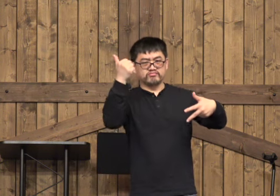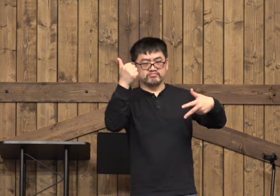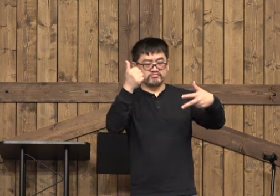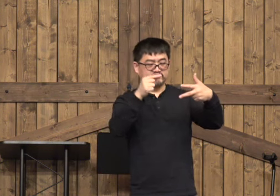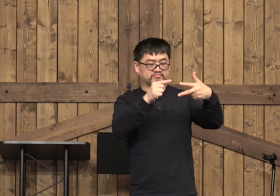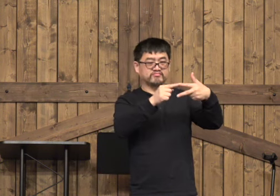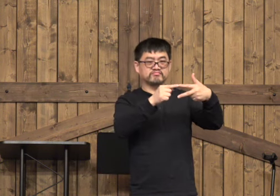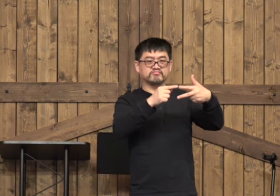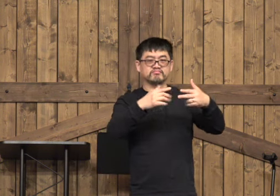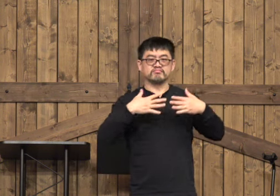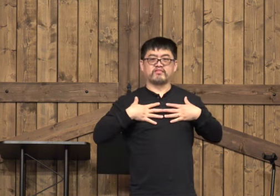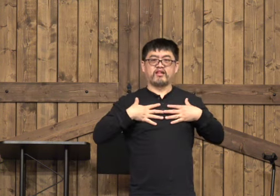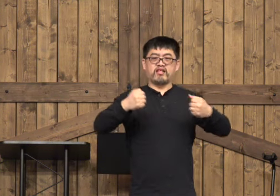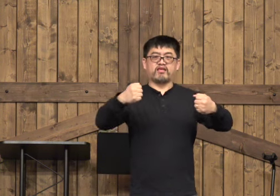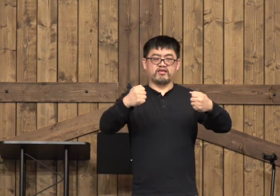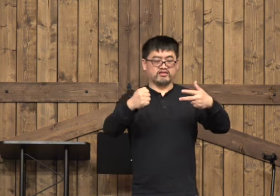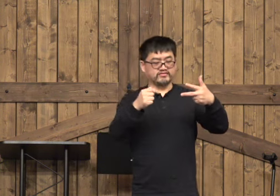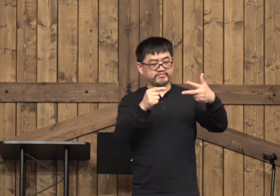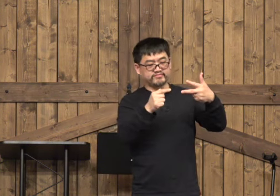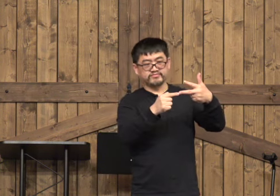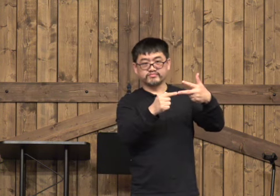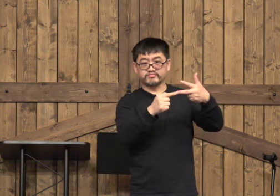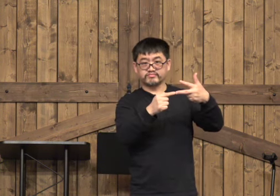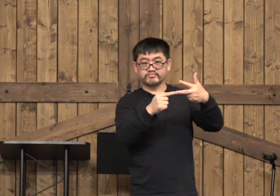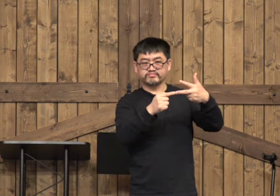So, Jesus had the authority to cast out demons and heal people.